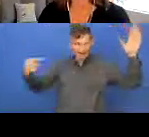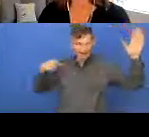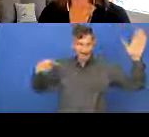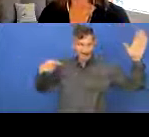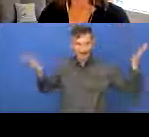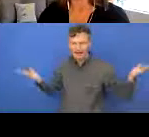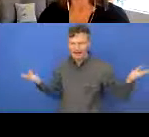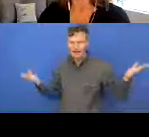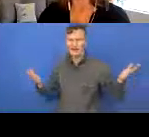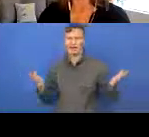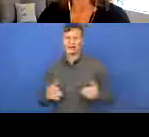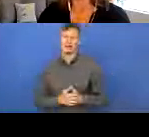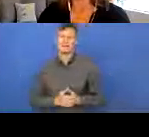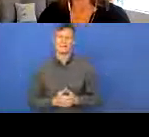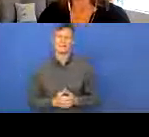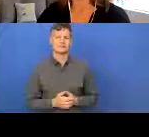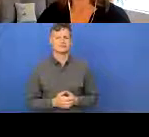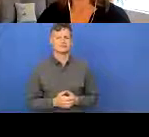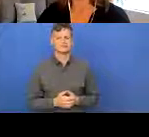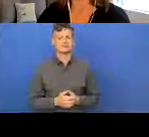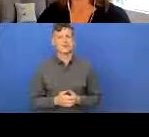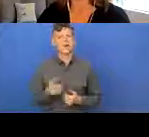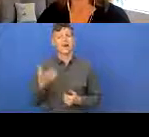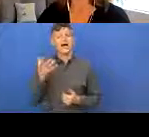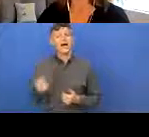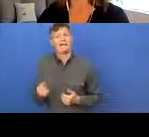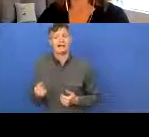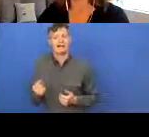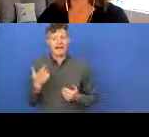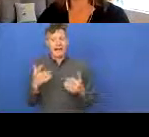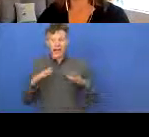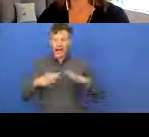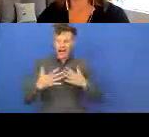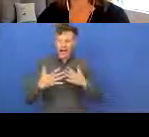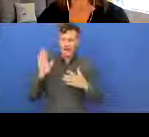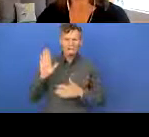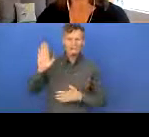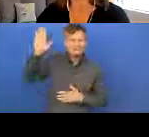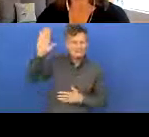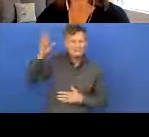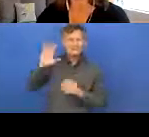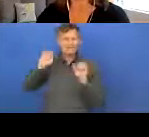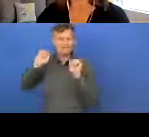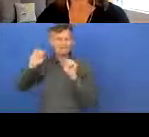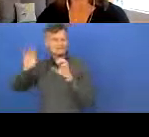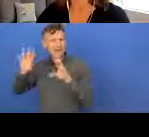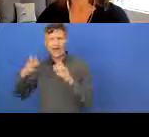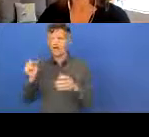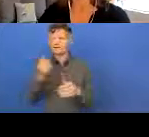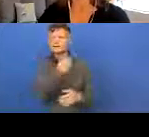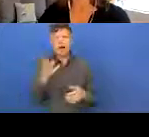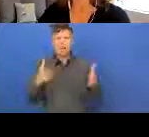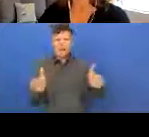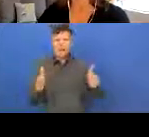accessible feedback mechanisms that are confidential and age appropriate, such as comment boxes, can make it more likely that students with disabilities